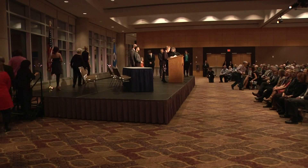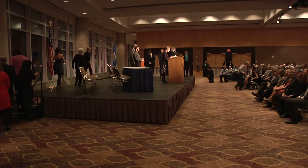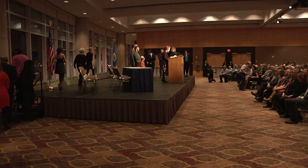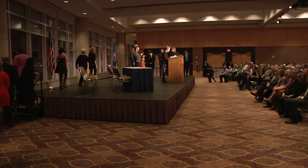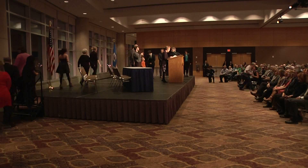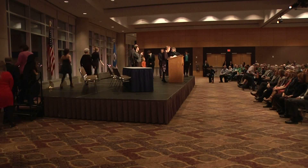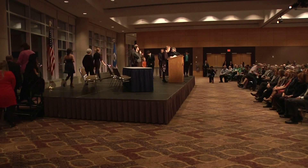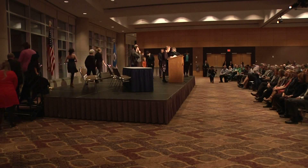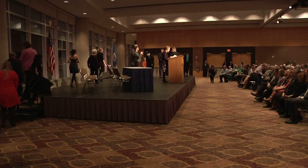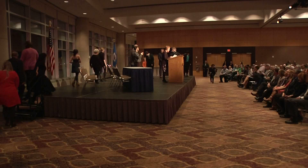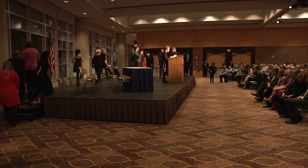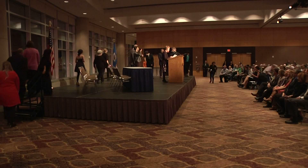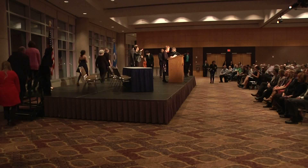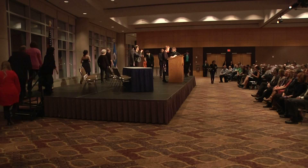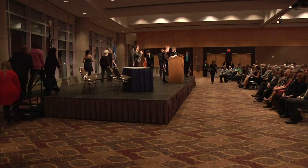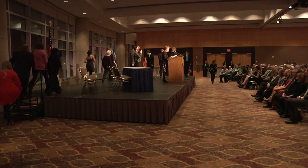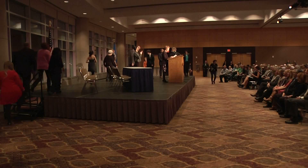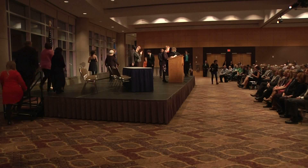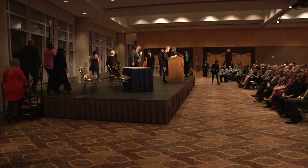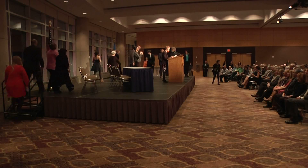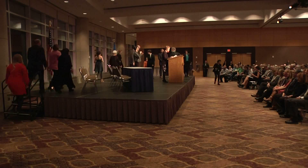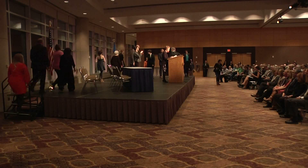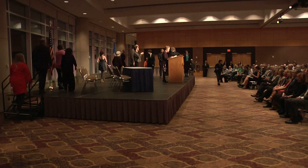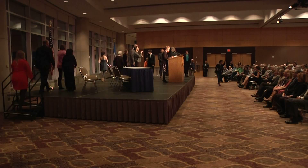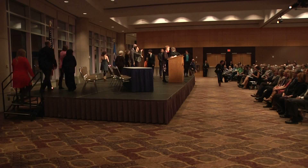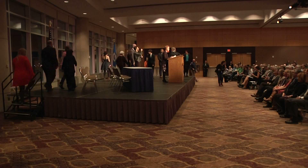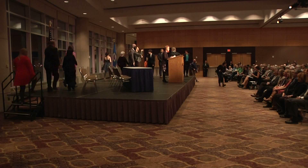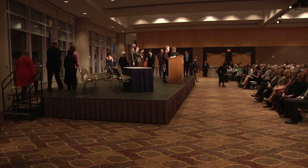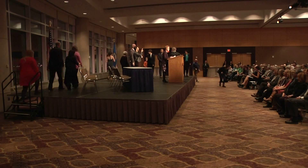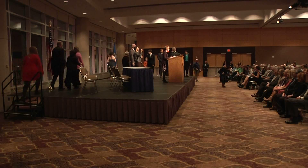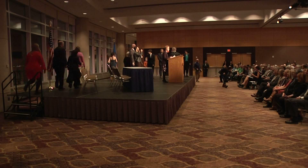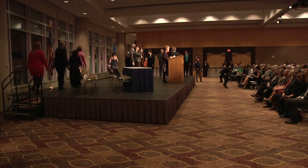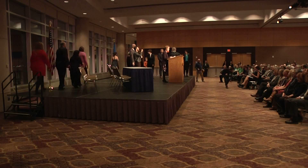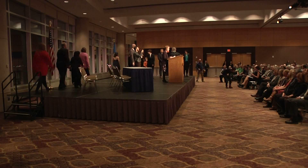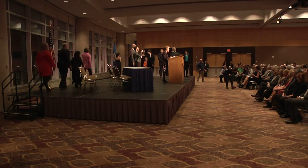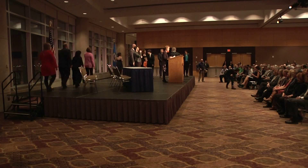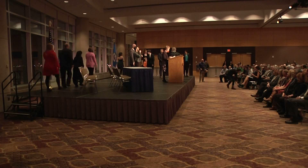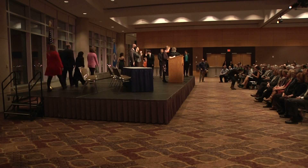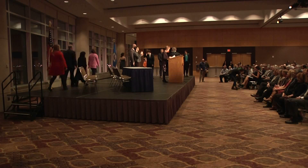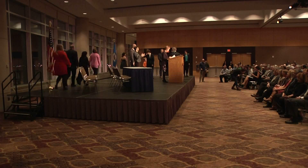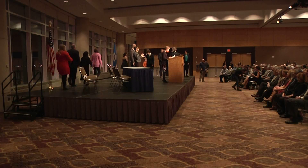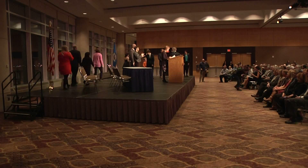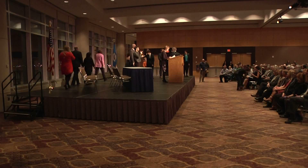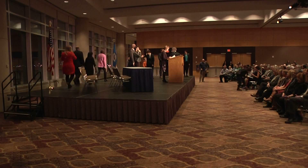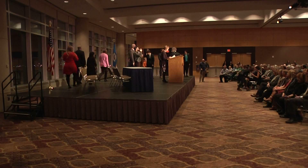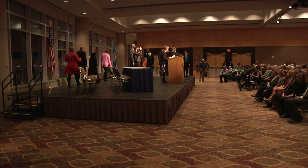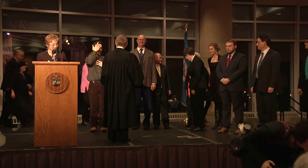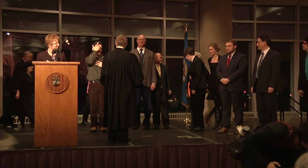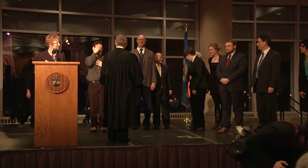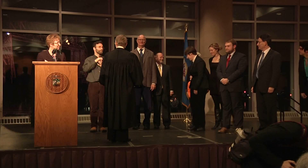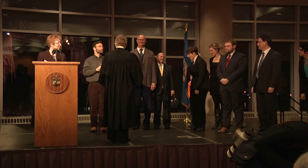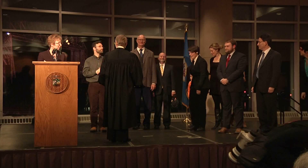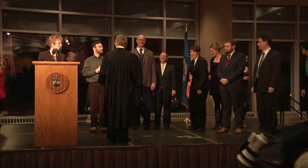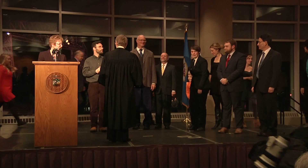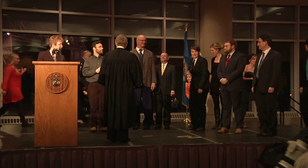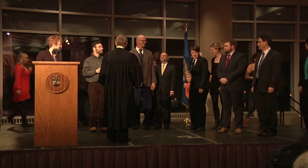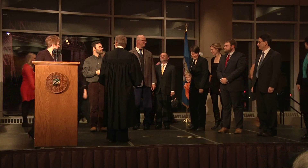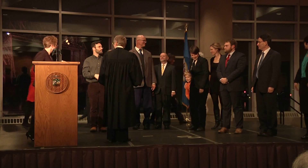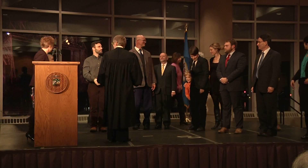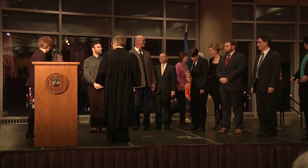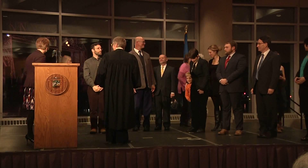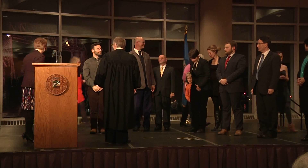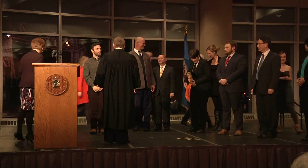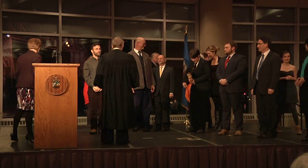I should also mention that 5th District Councilor Jay Fosley was unable to be here tonight due to illness. Judge?